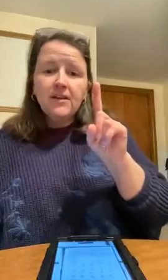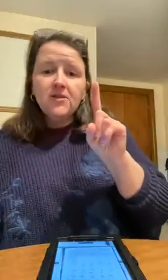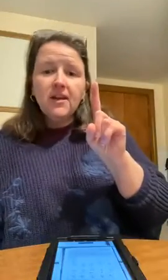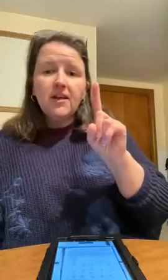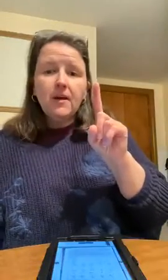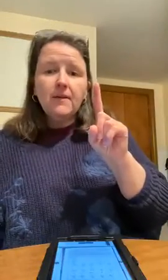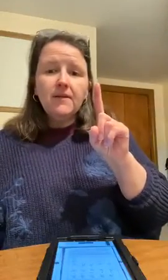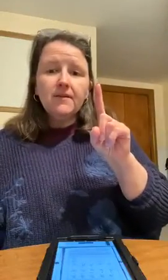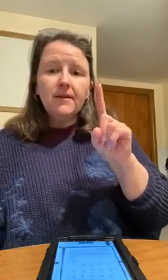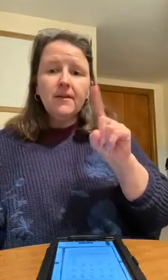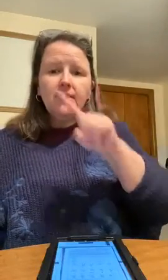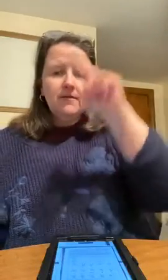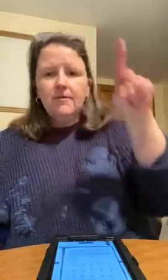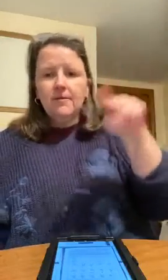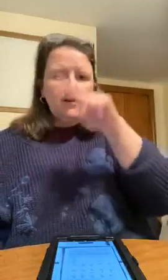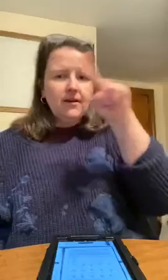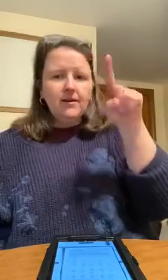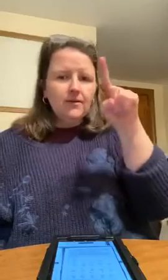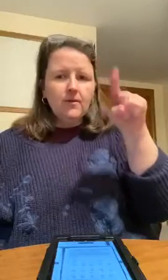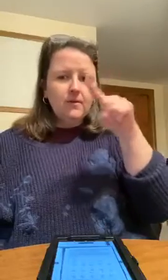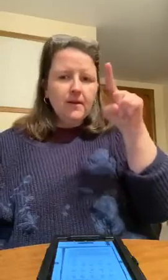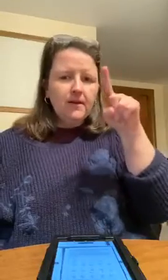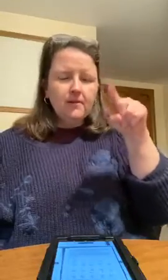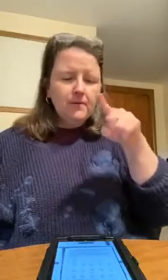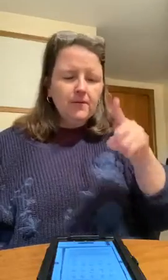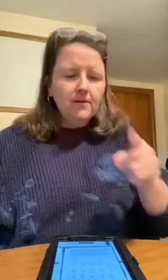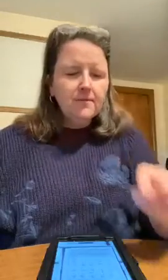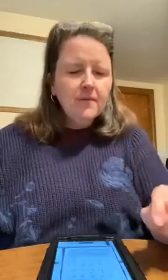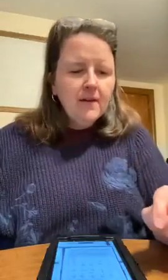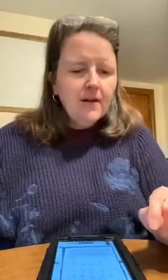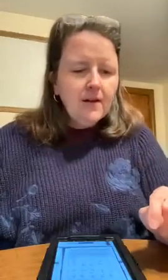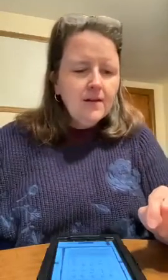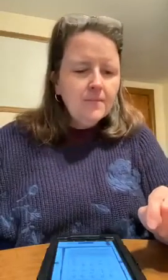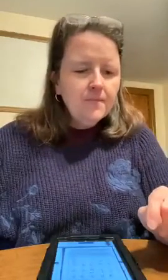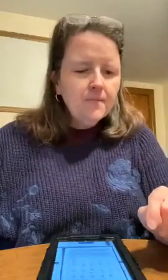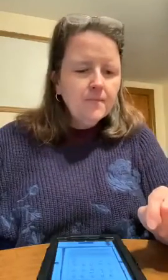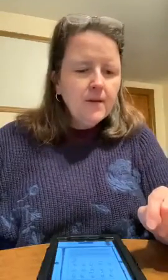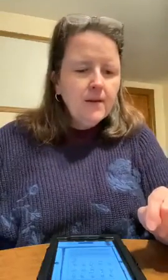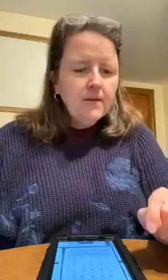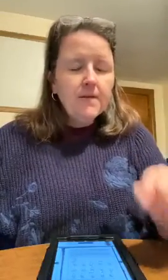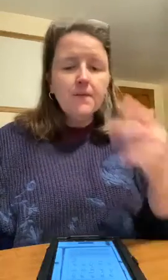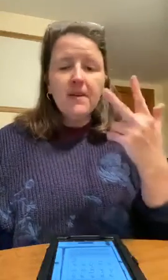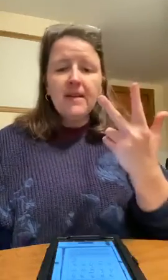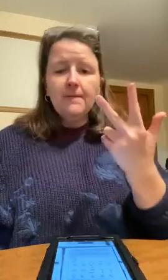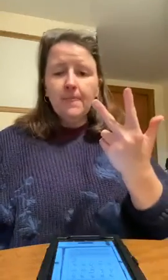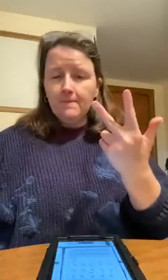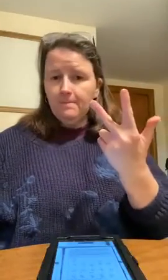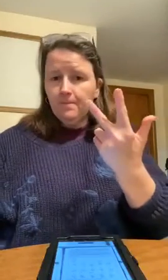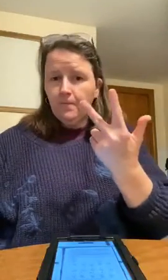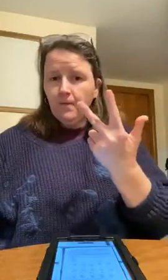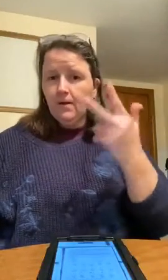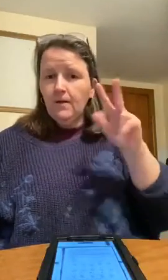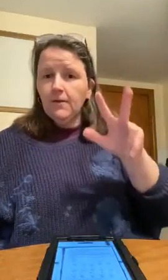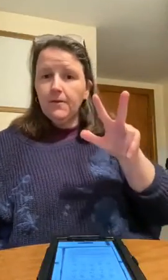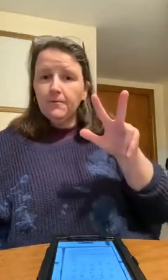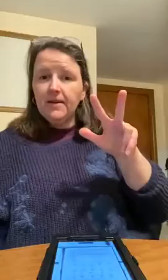shape, obviously. You kind of circle things or whatever. The 3 hand